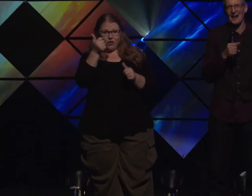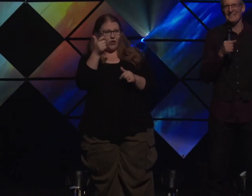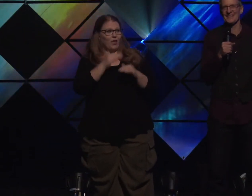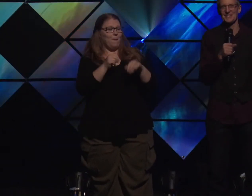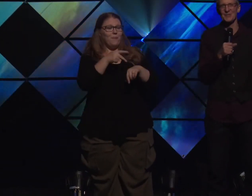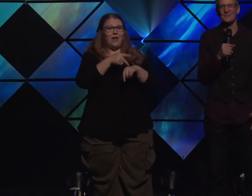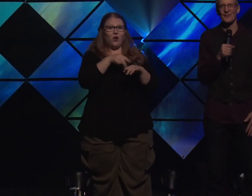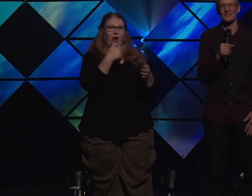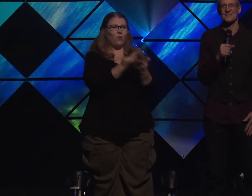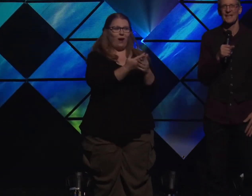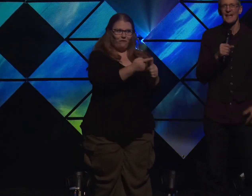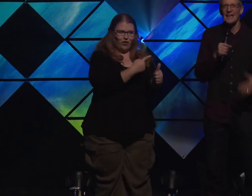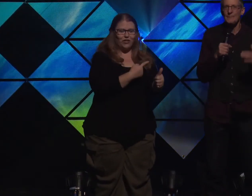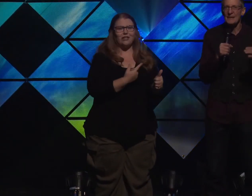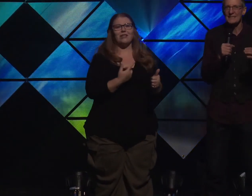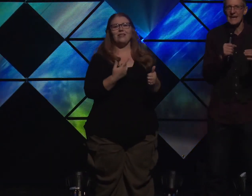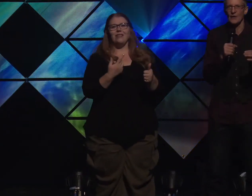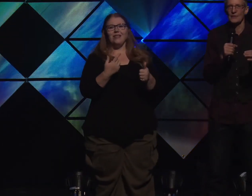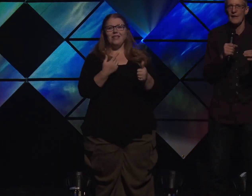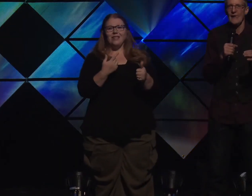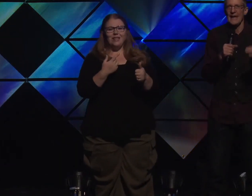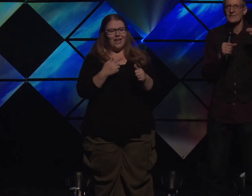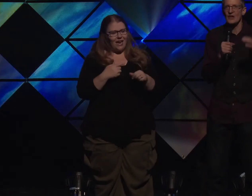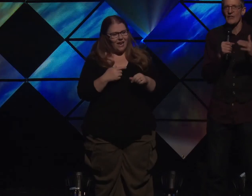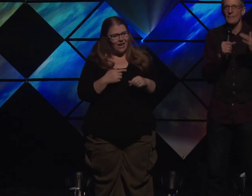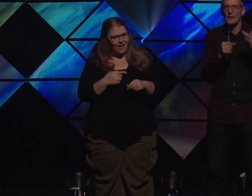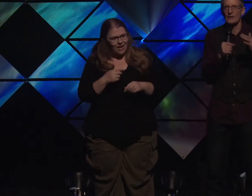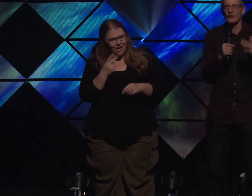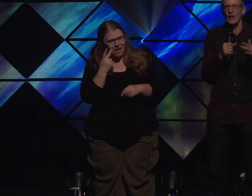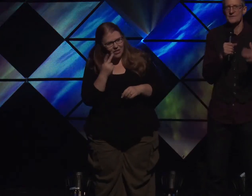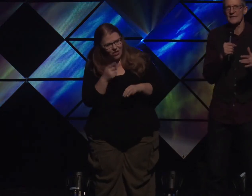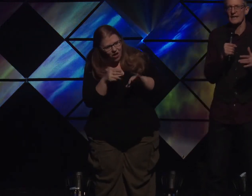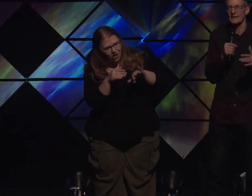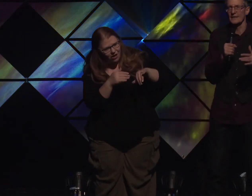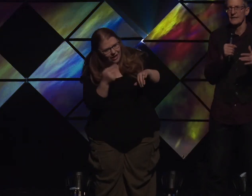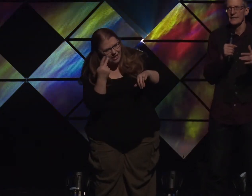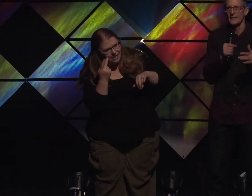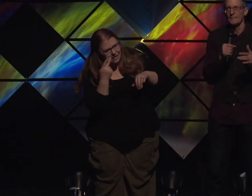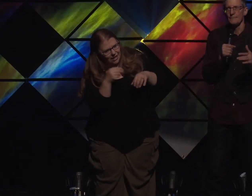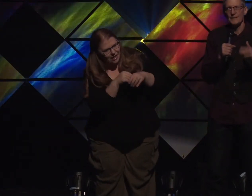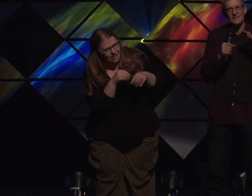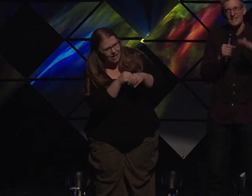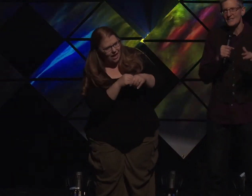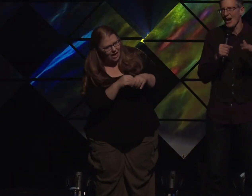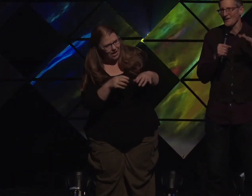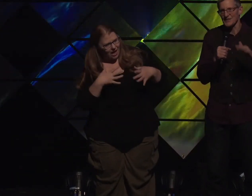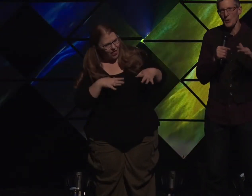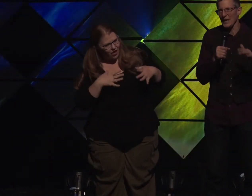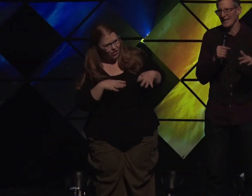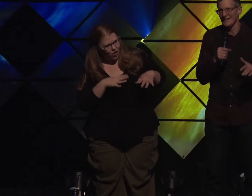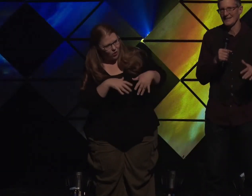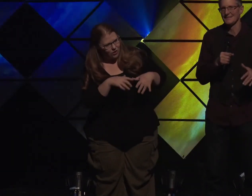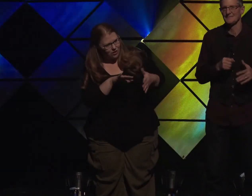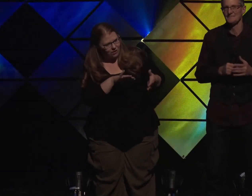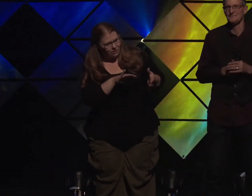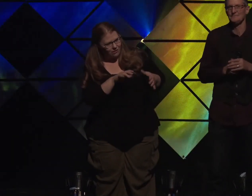and arrived at the tomb first. He bent down and saw the burial cloths there, but did not go